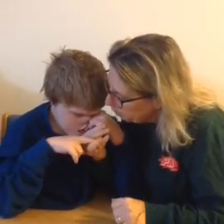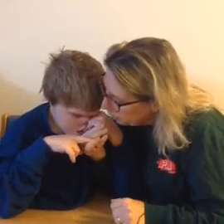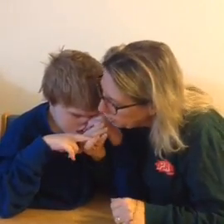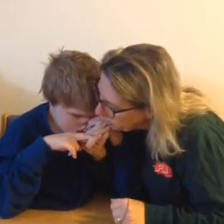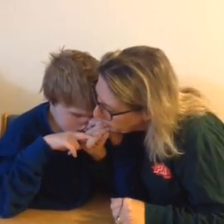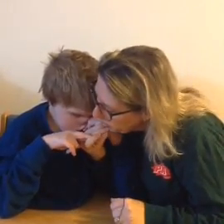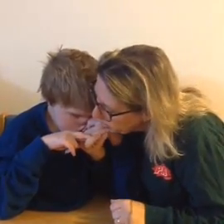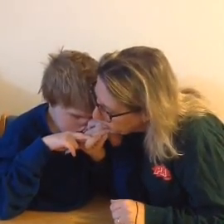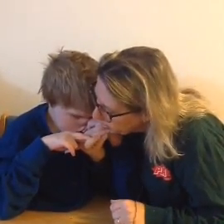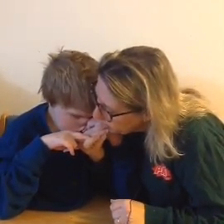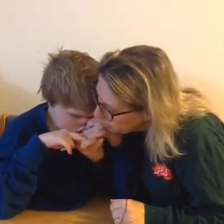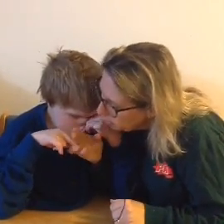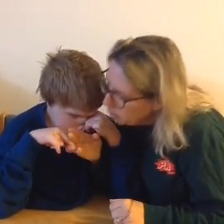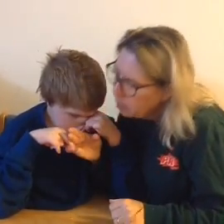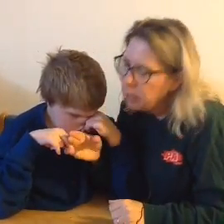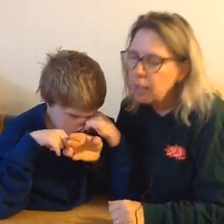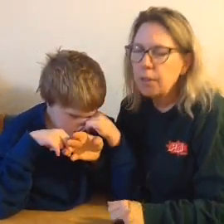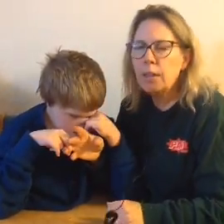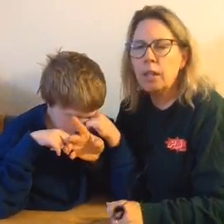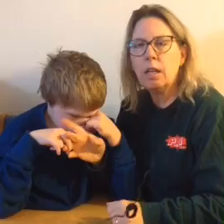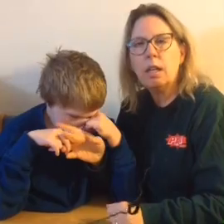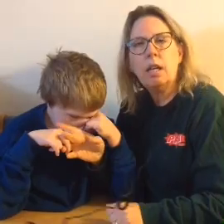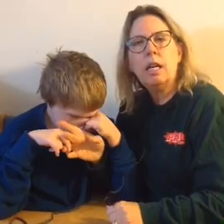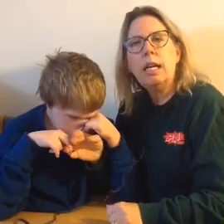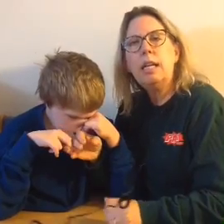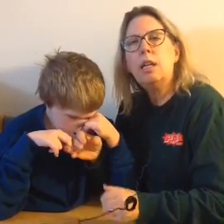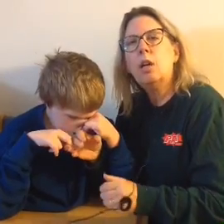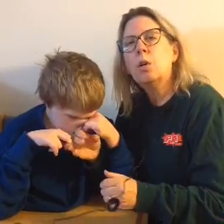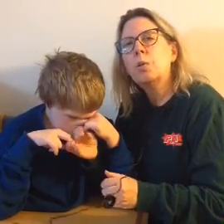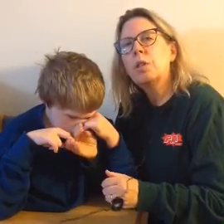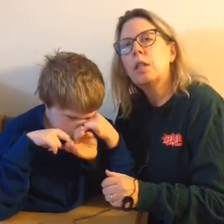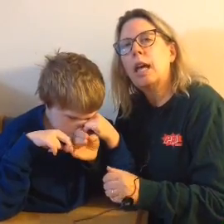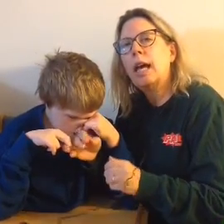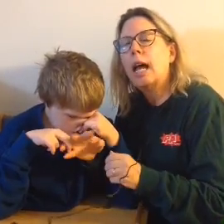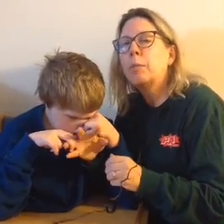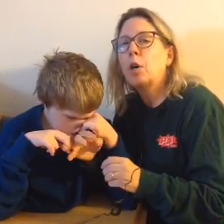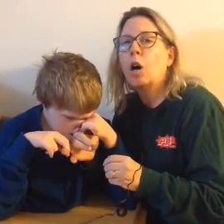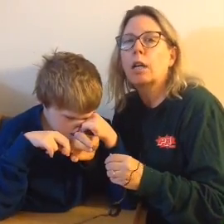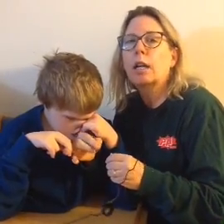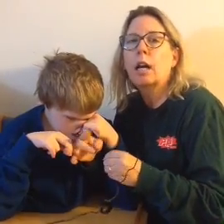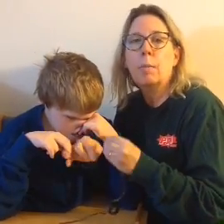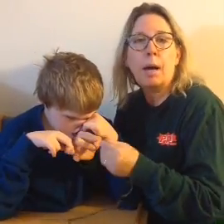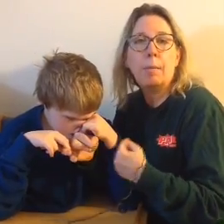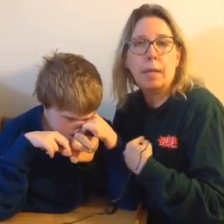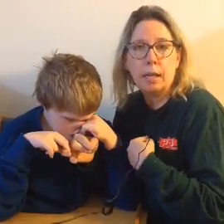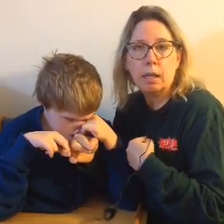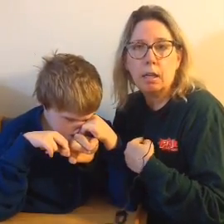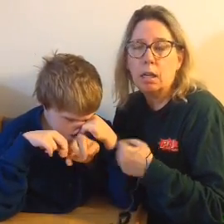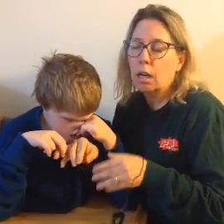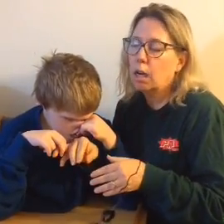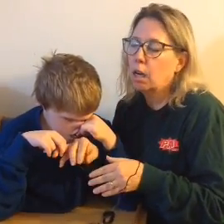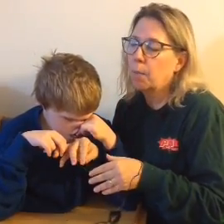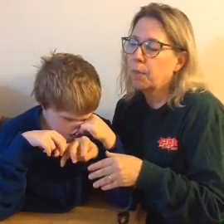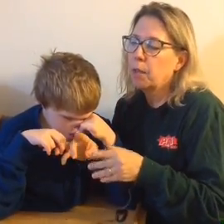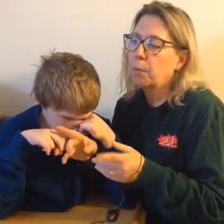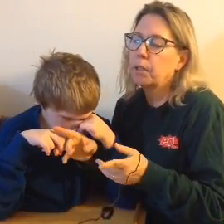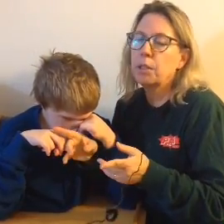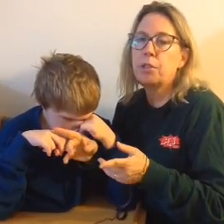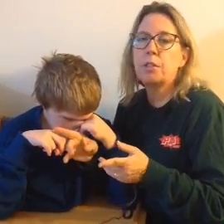to eat. Then he knows that I'm talking about me. But let's just